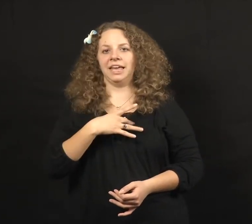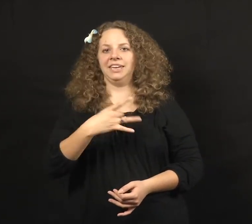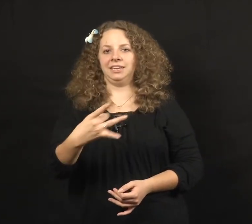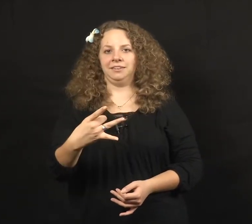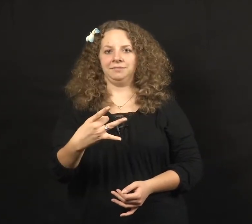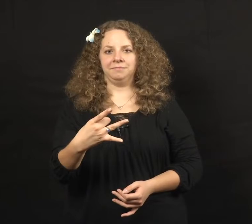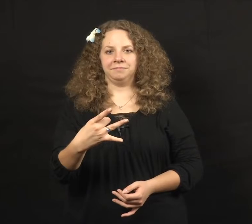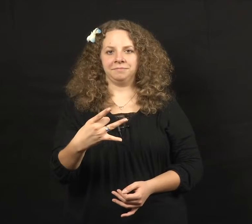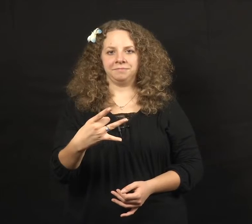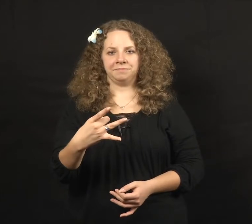Like.